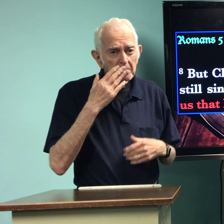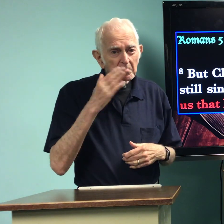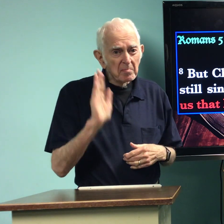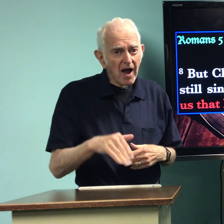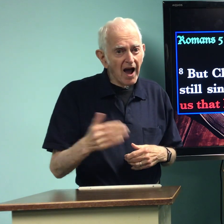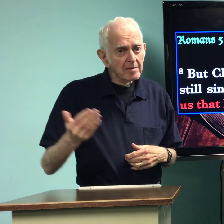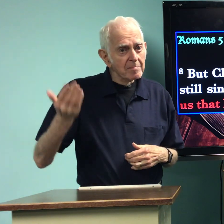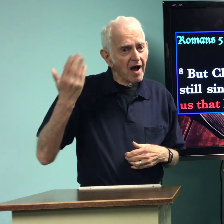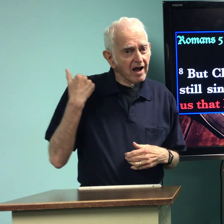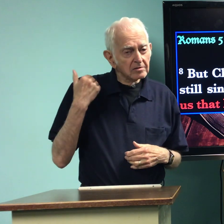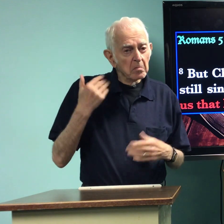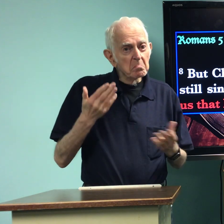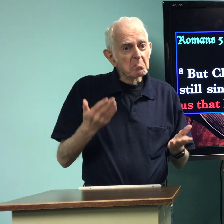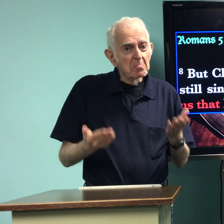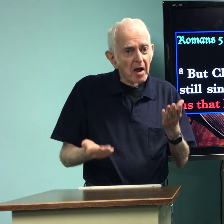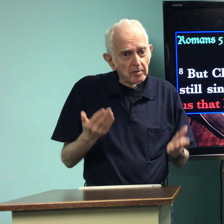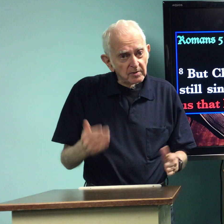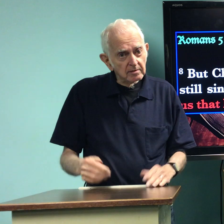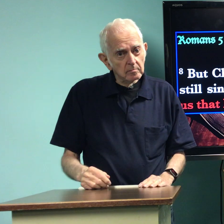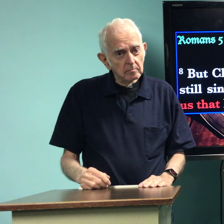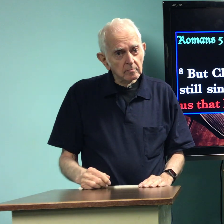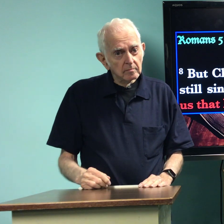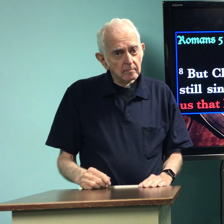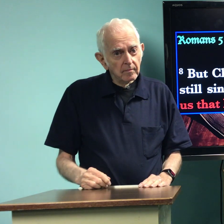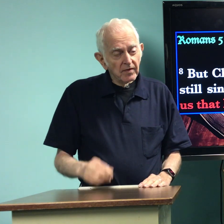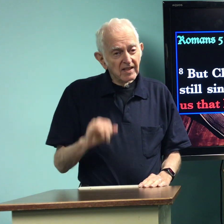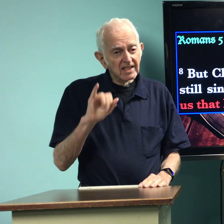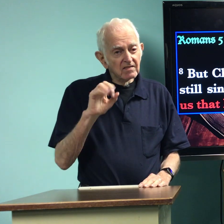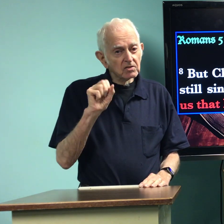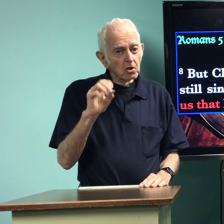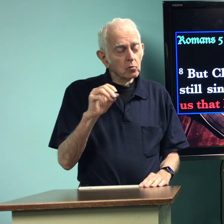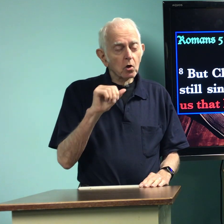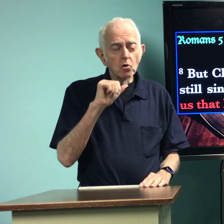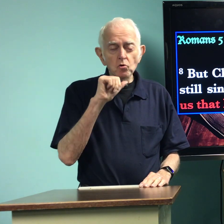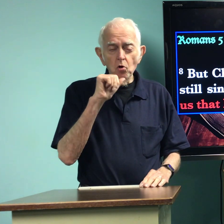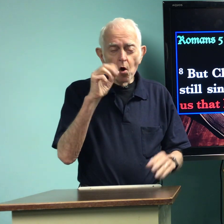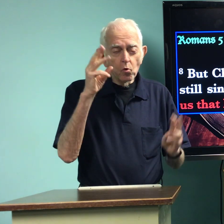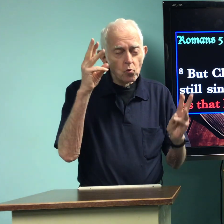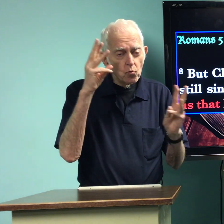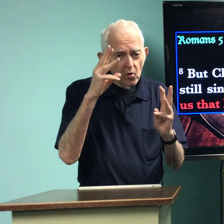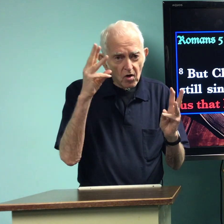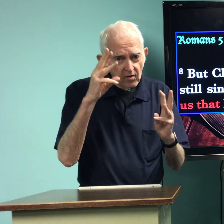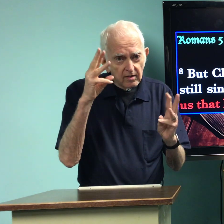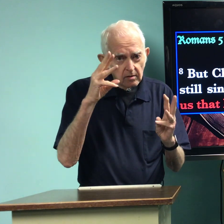Maybe you had a bad past. Maybe. If so, don't worry.